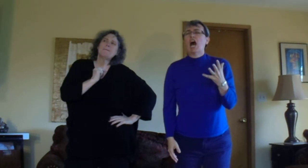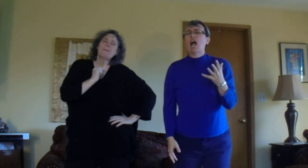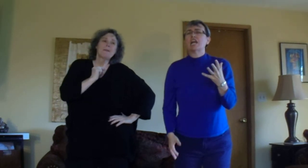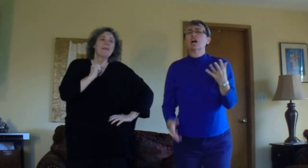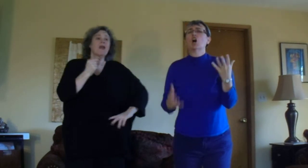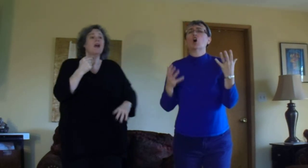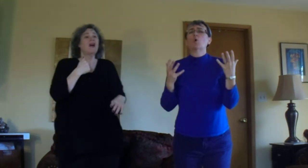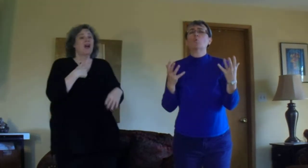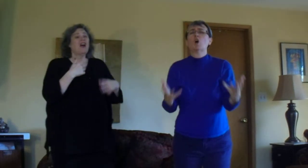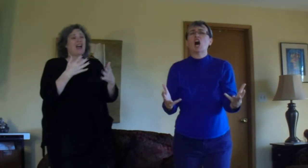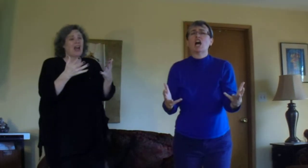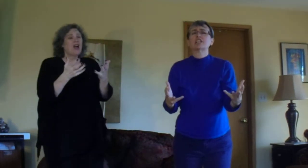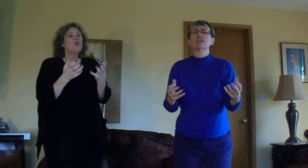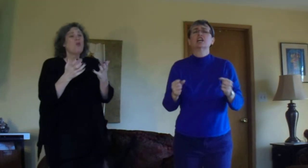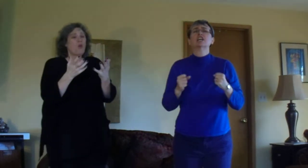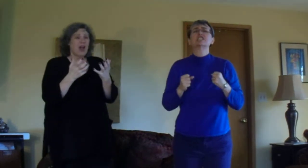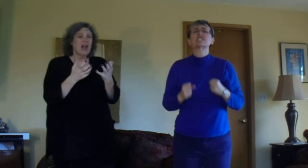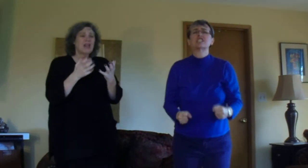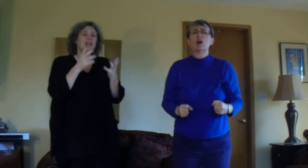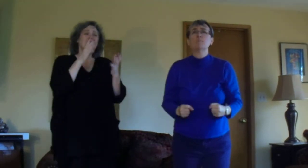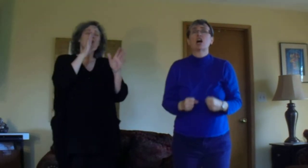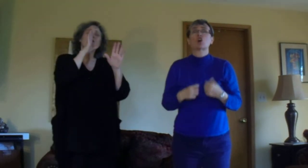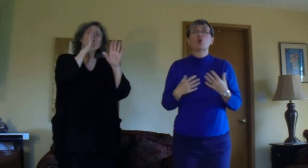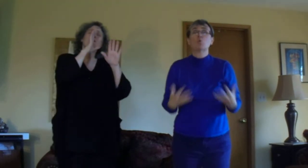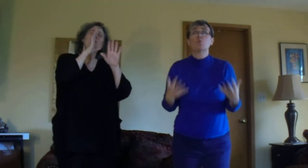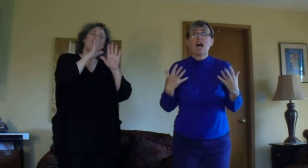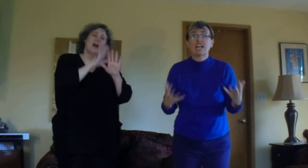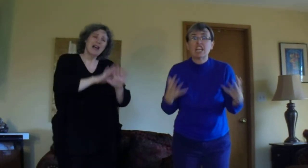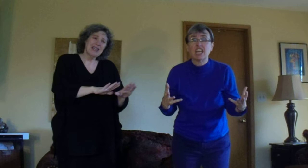I want some quiet.